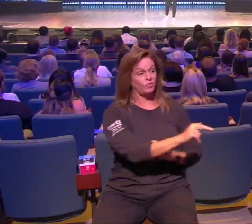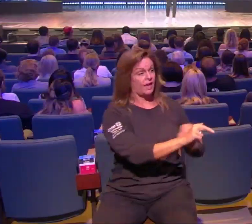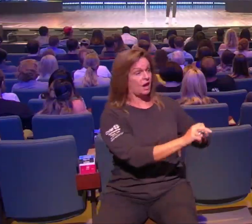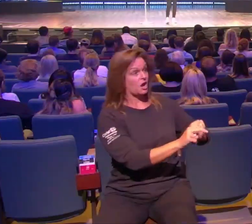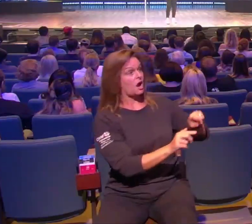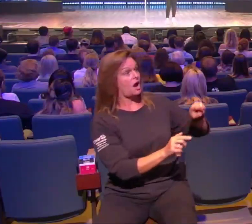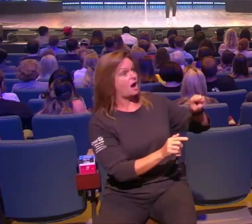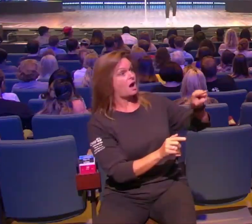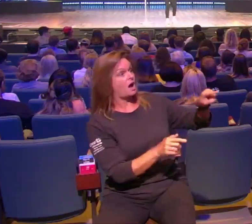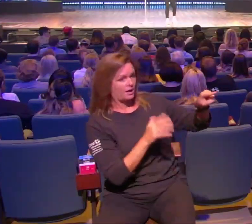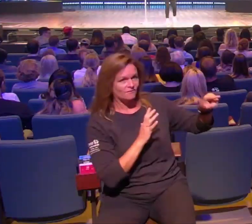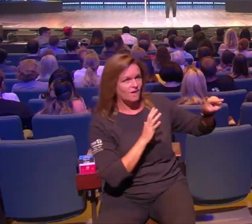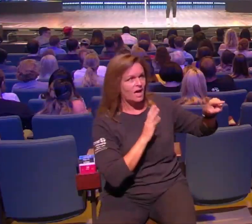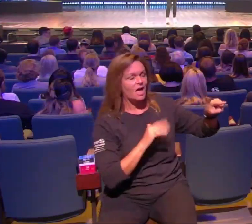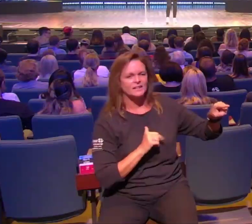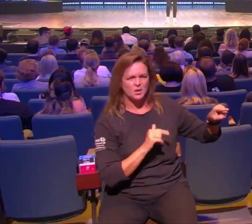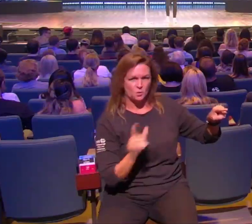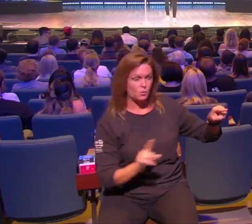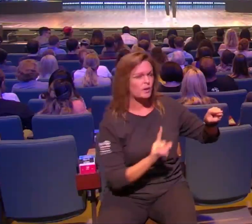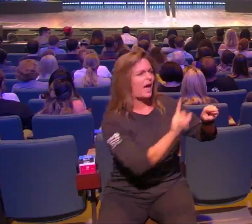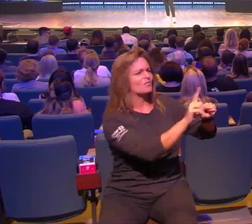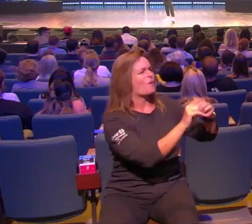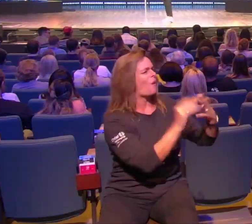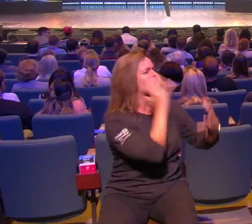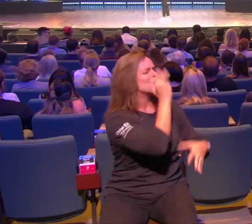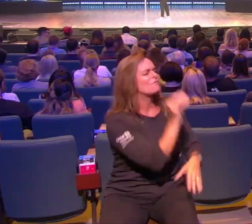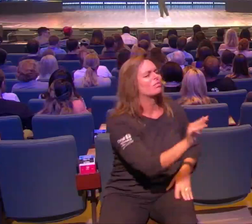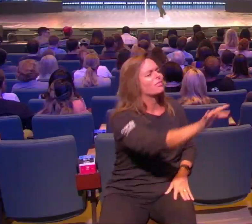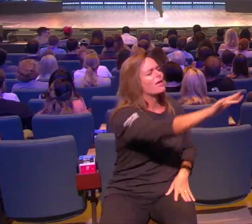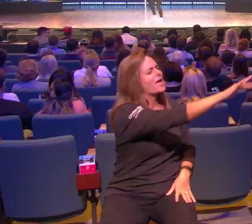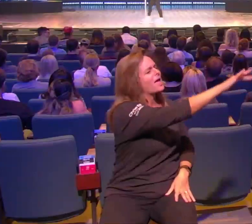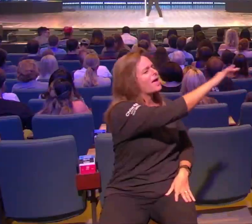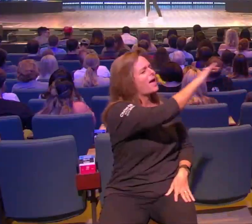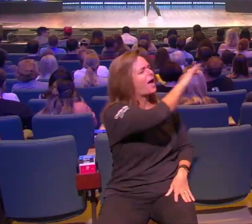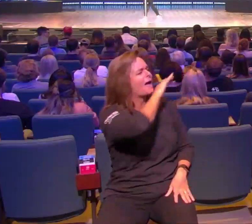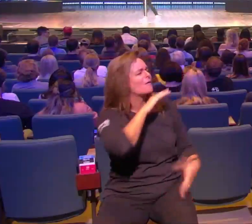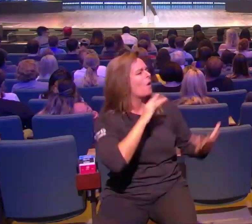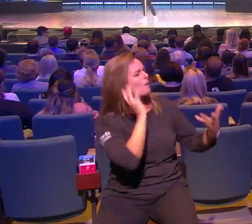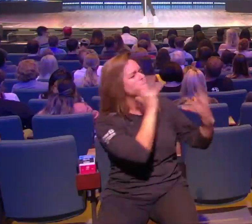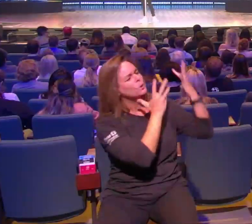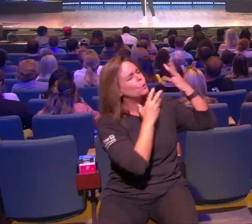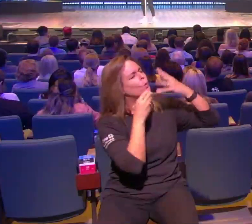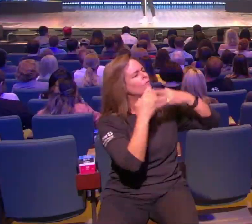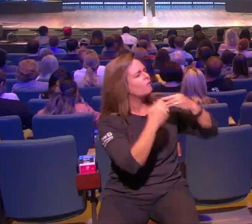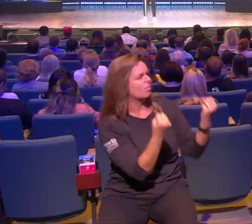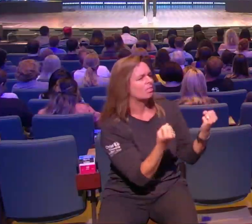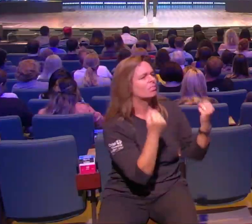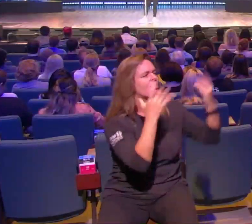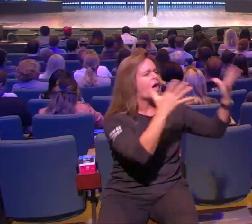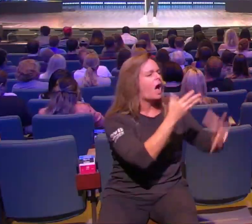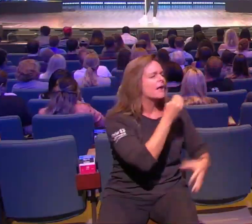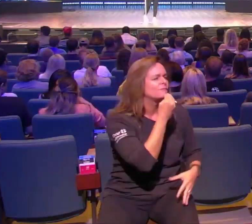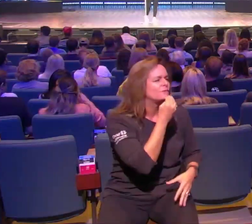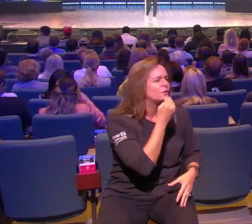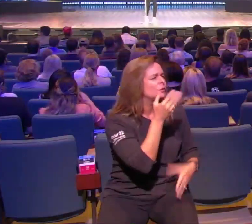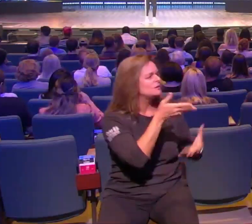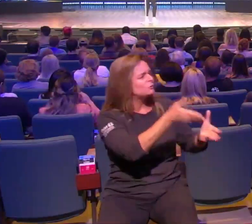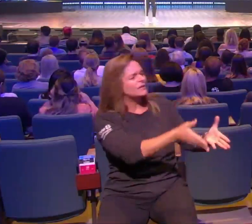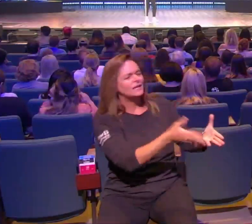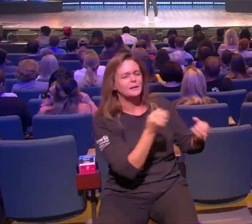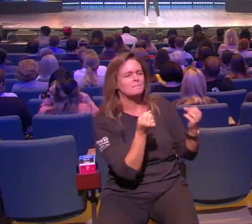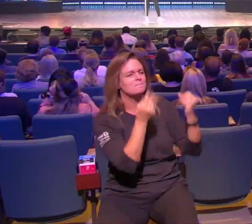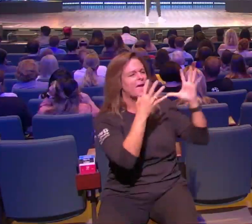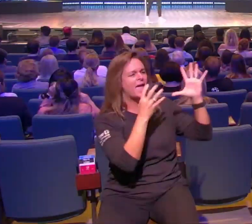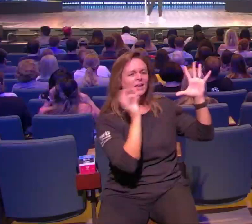giants. And compared to them, we look like grasshoppers. And so they begin to spread lies around the camp of the children of Israel. And so